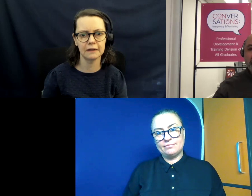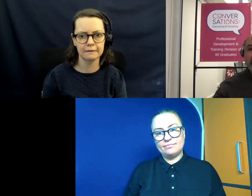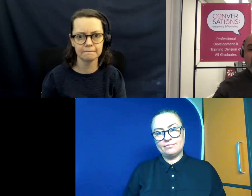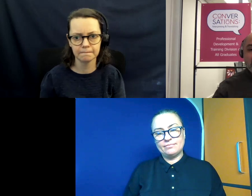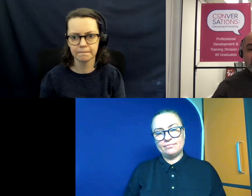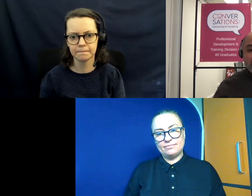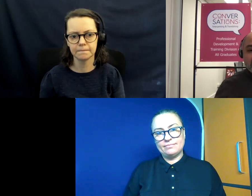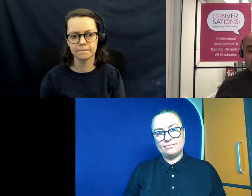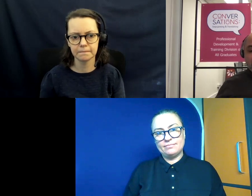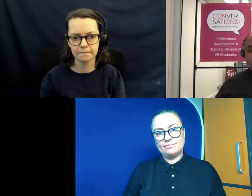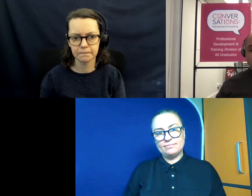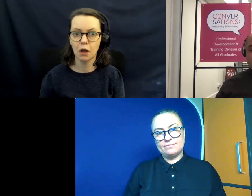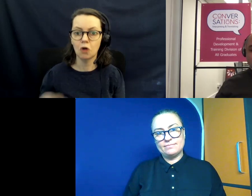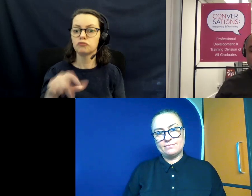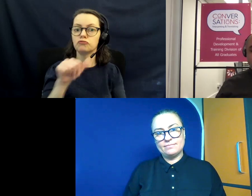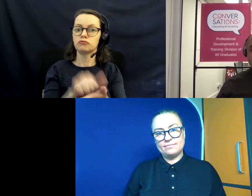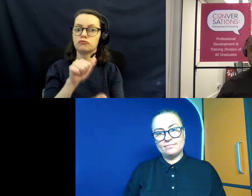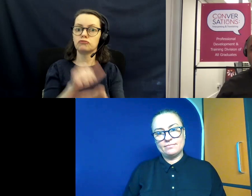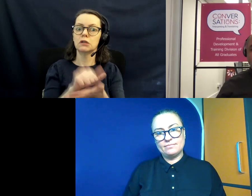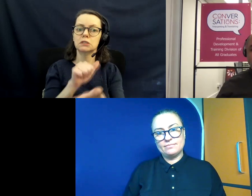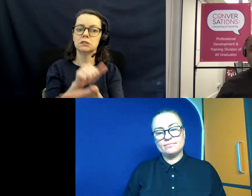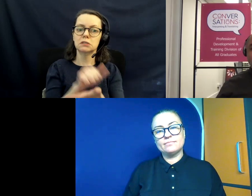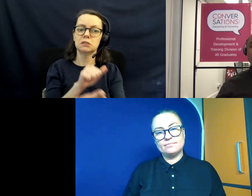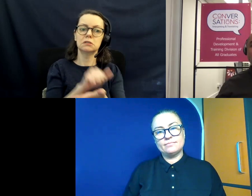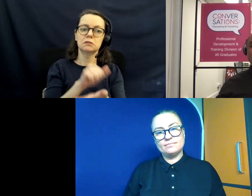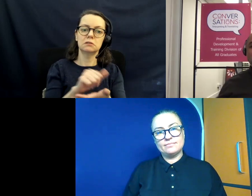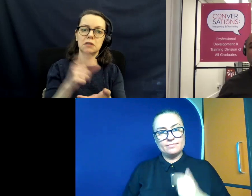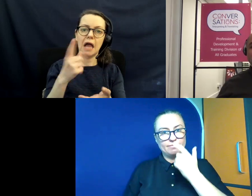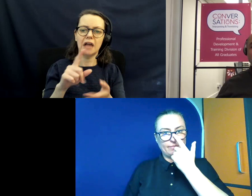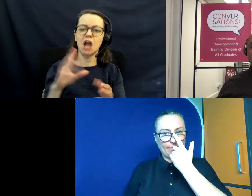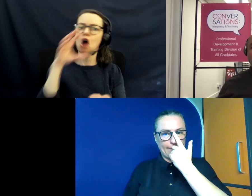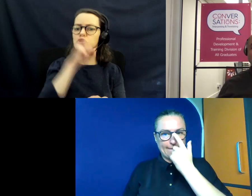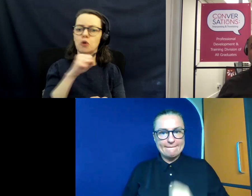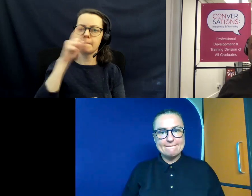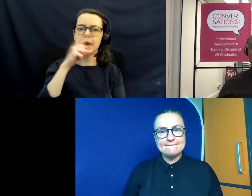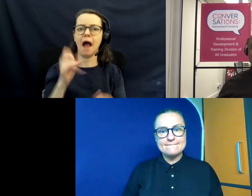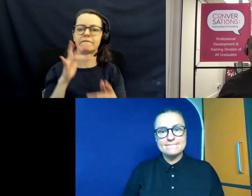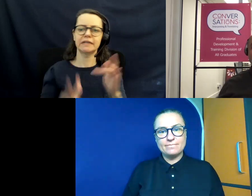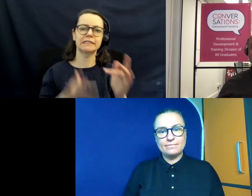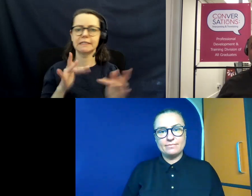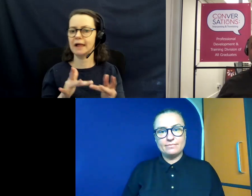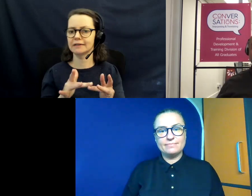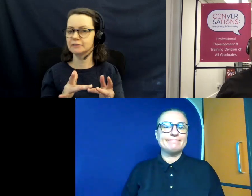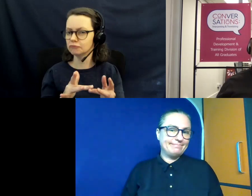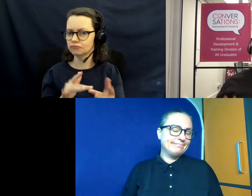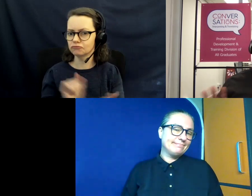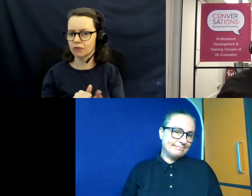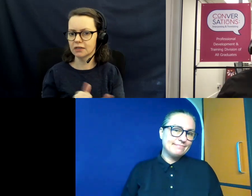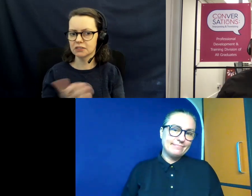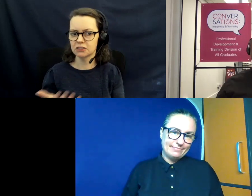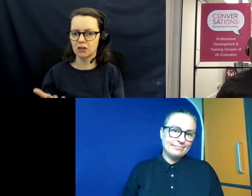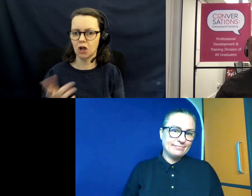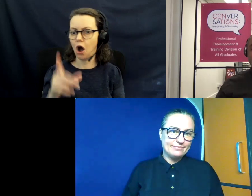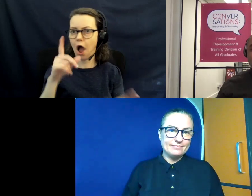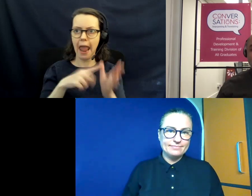news. That's right. And I think it's just being assumed that people have access to the internet. So, you know, you can just